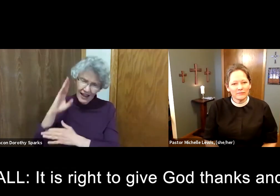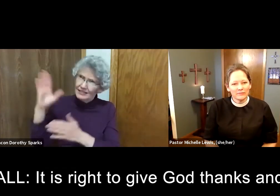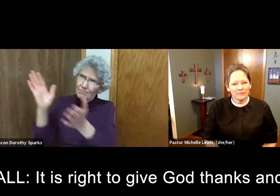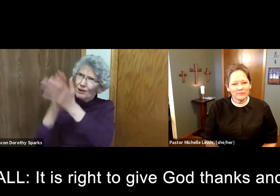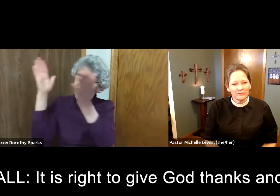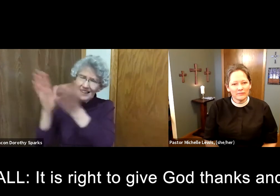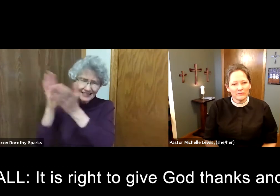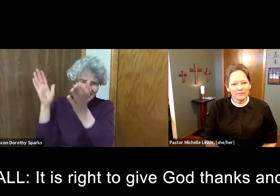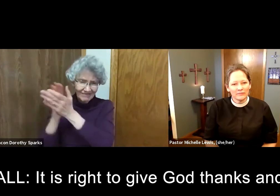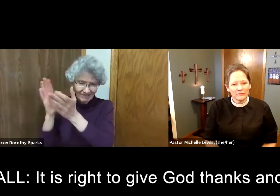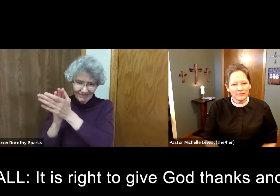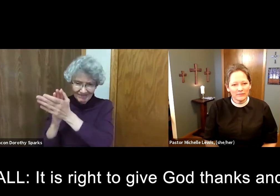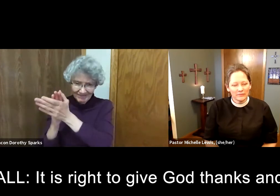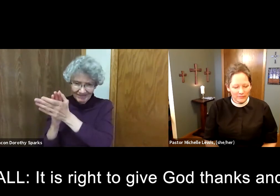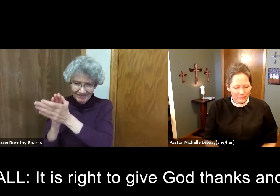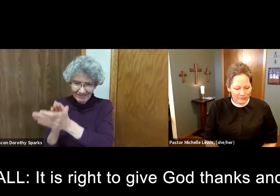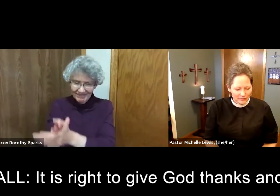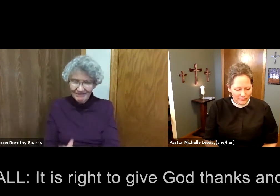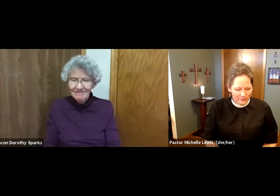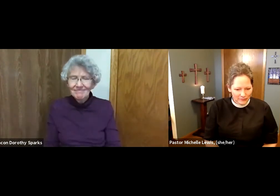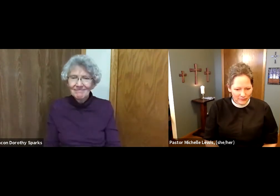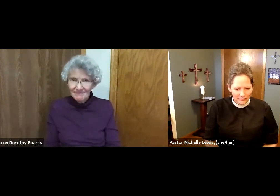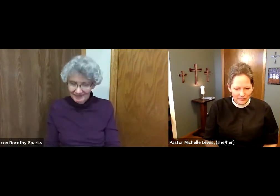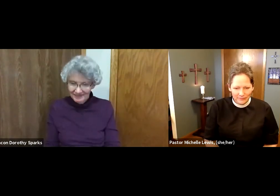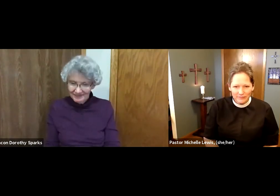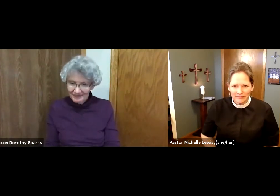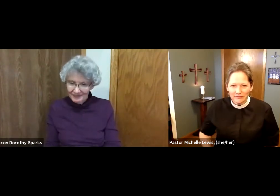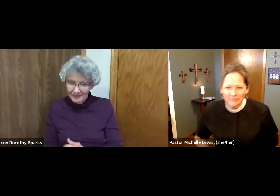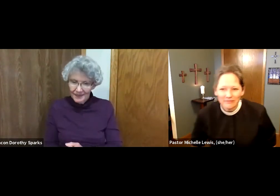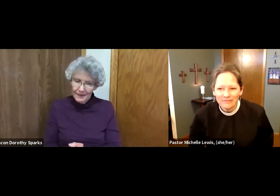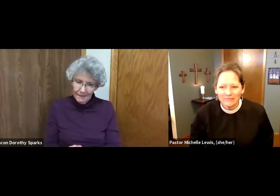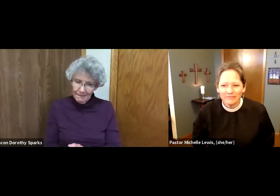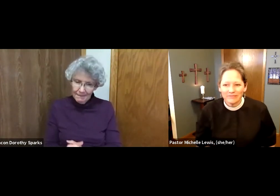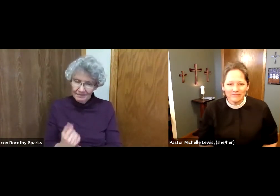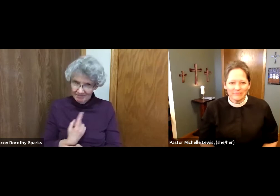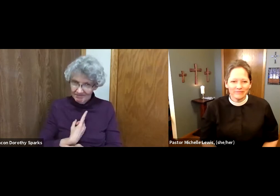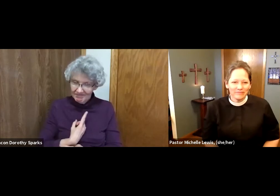It is right to give God thanks and praise.